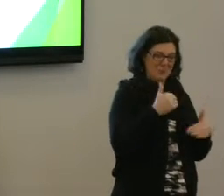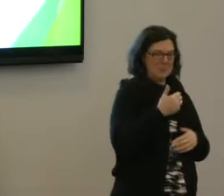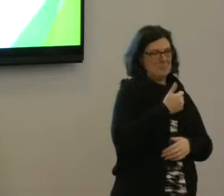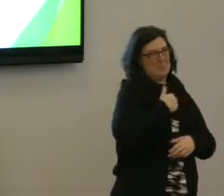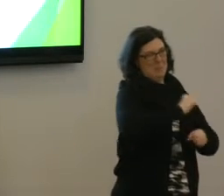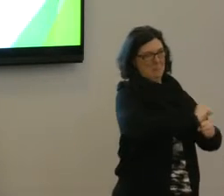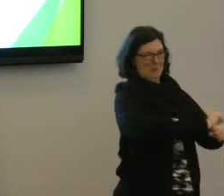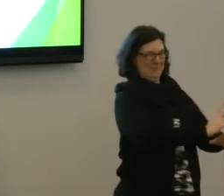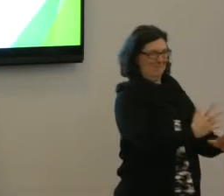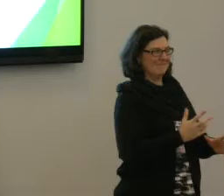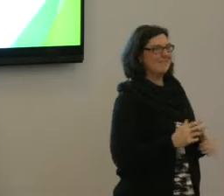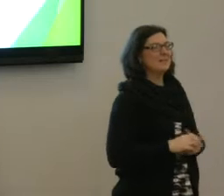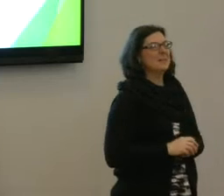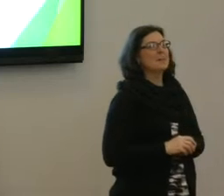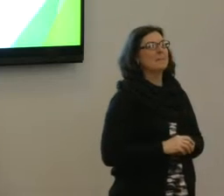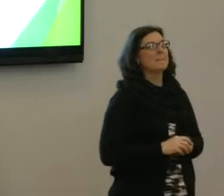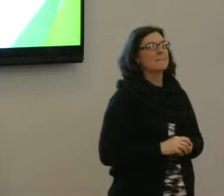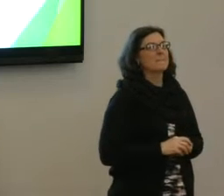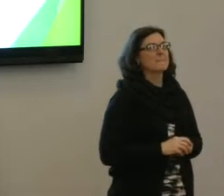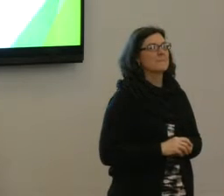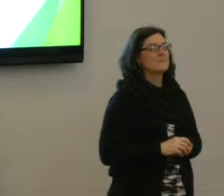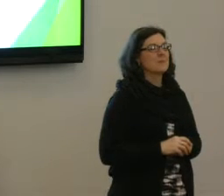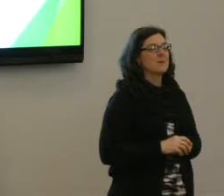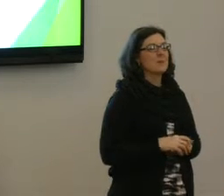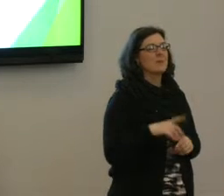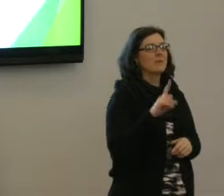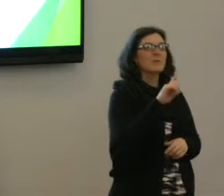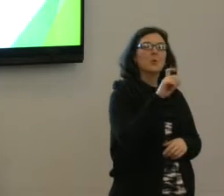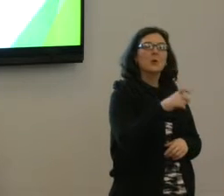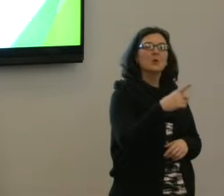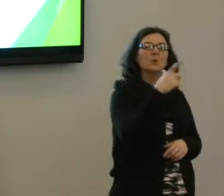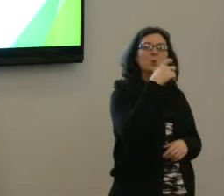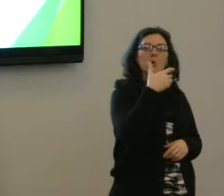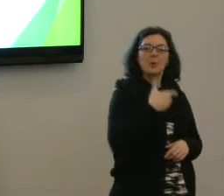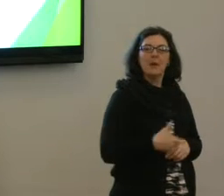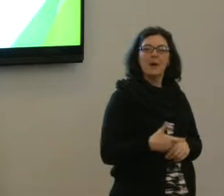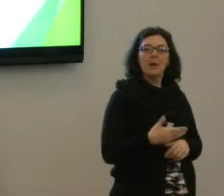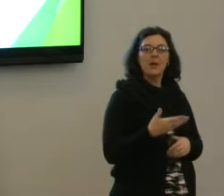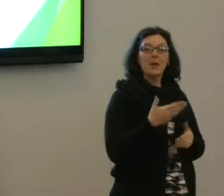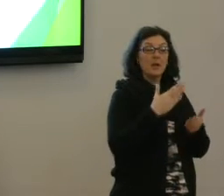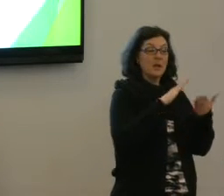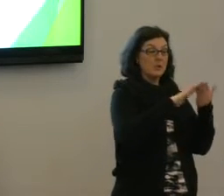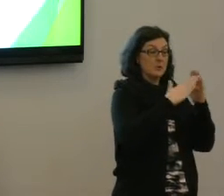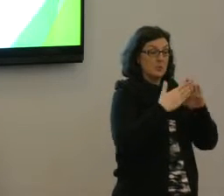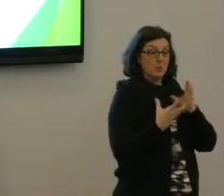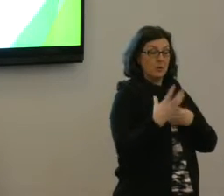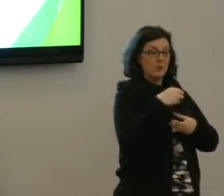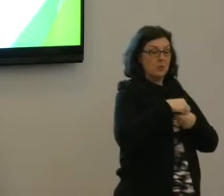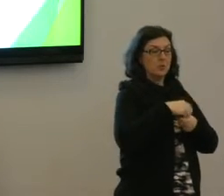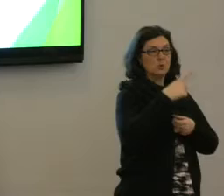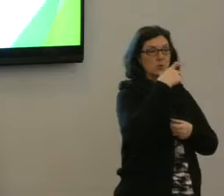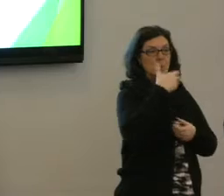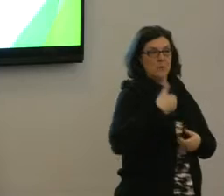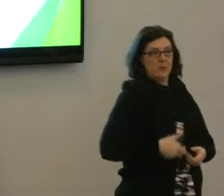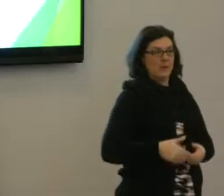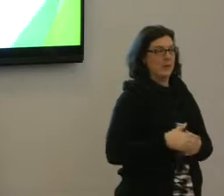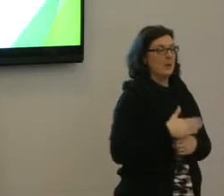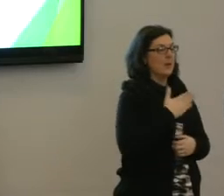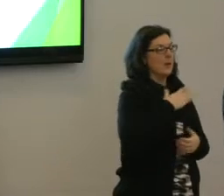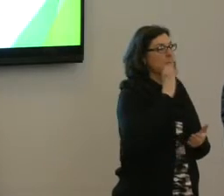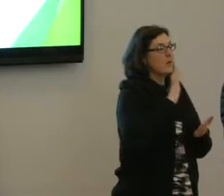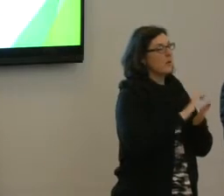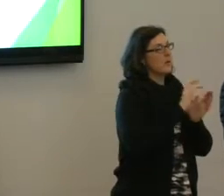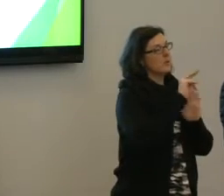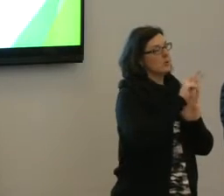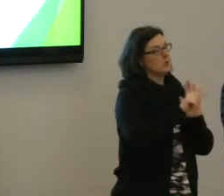And then the question of the who am I? What community of inclusion? My wife, who's a New Testament